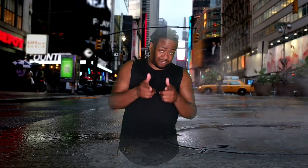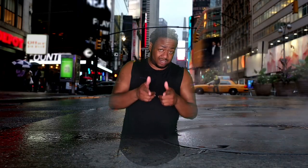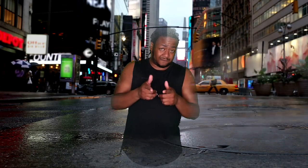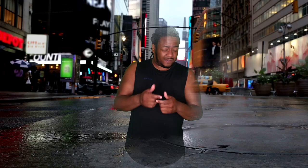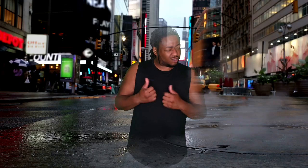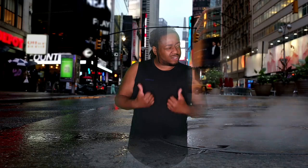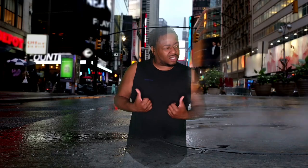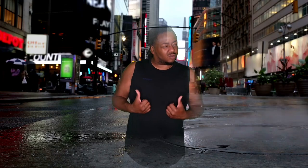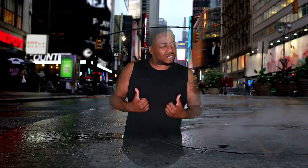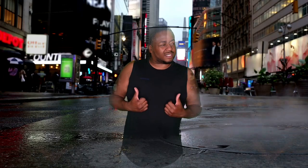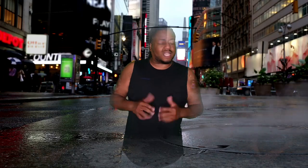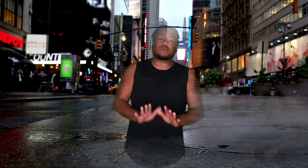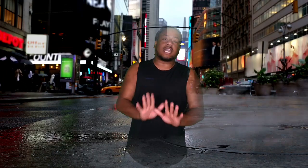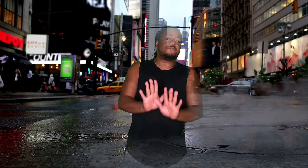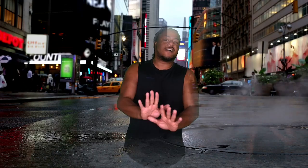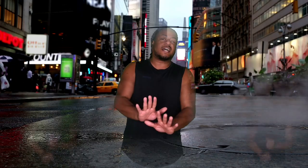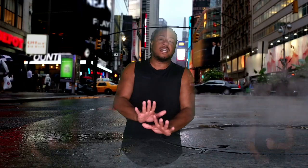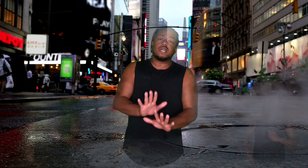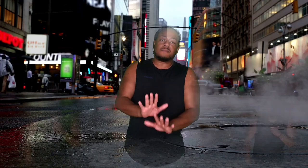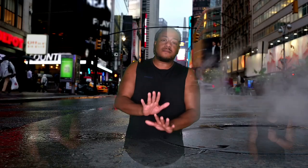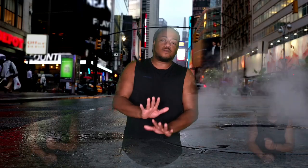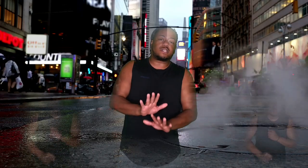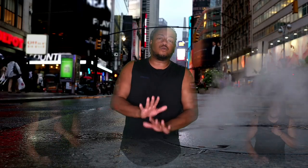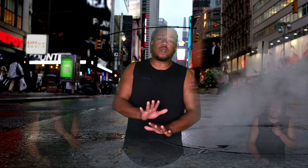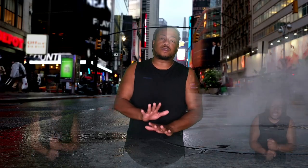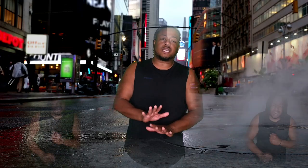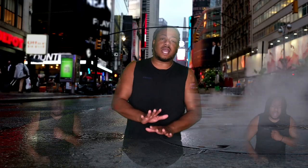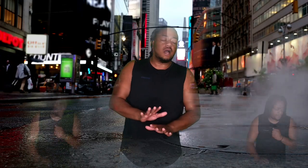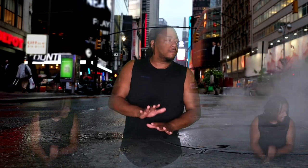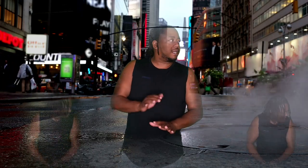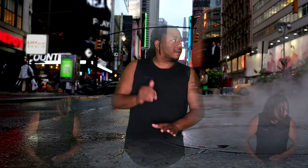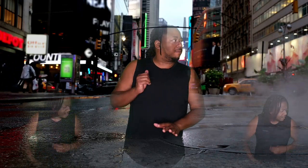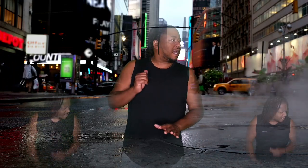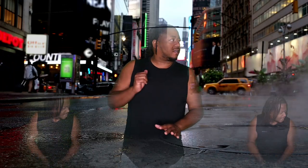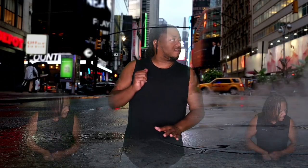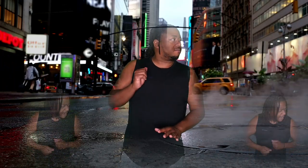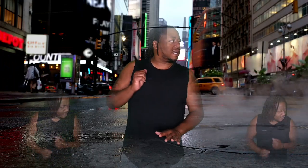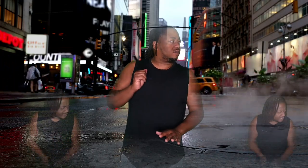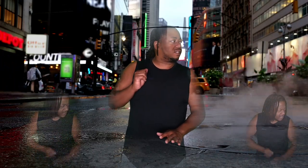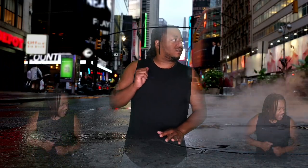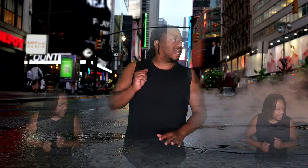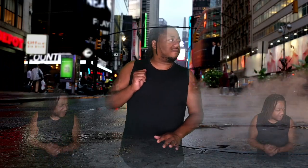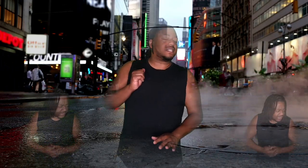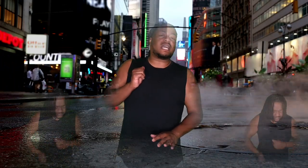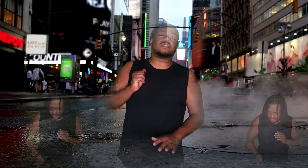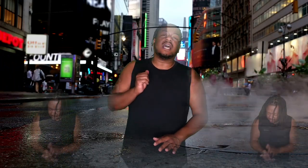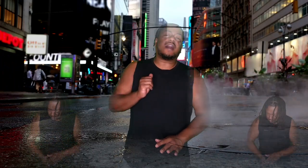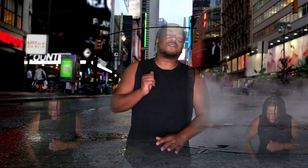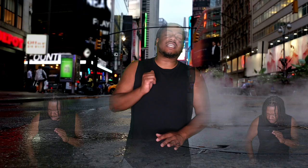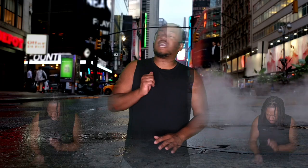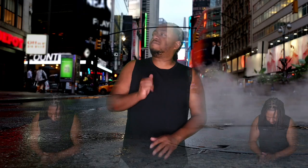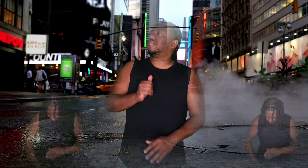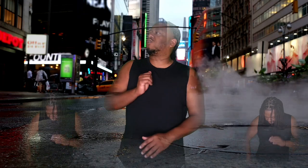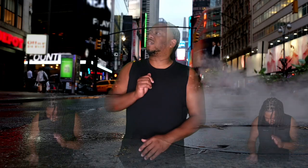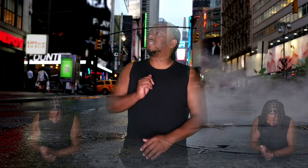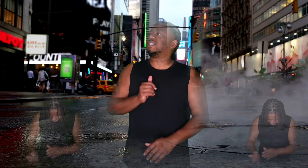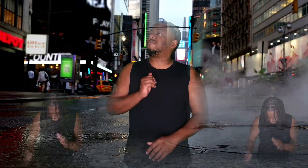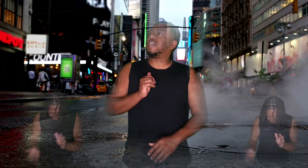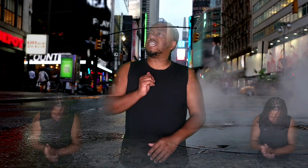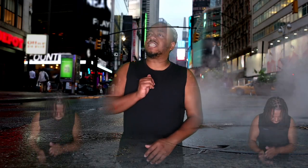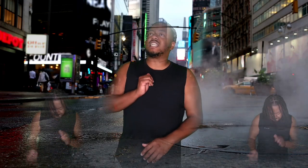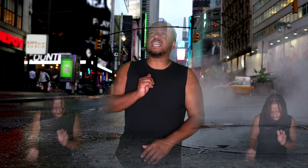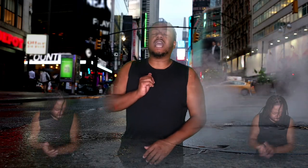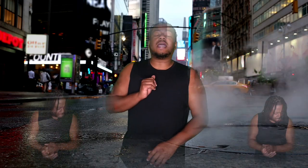packed up your stuff and you still wanna stay, okay, fine. Maybe we can work it out, but in the back of your mind, you still having doubts. You forgave me quicker